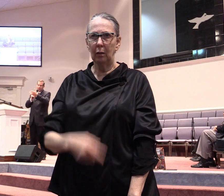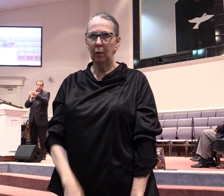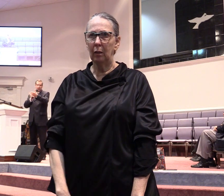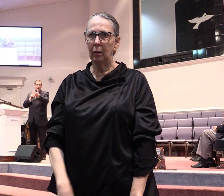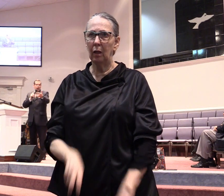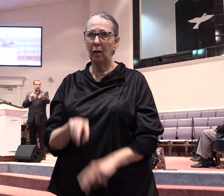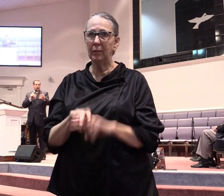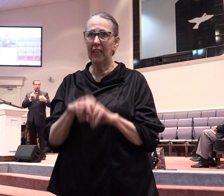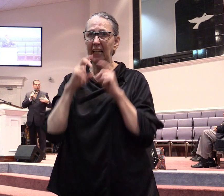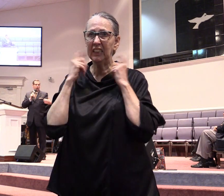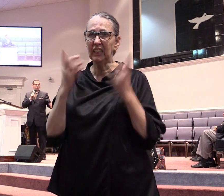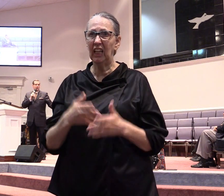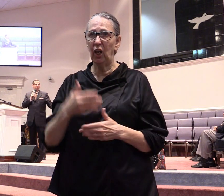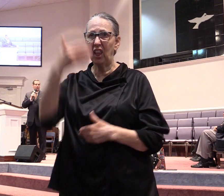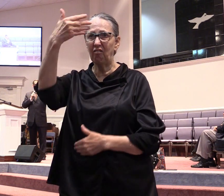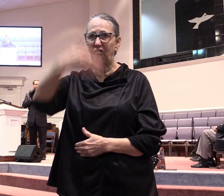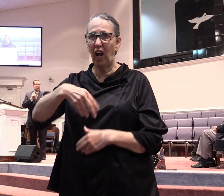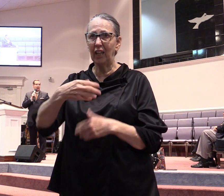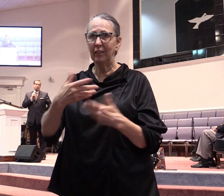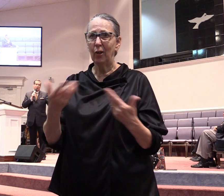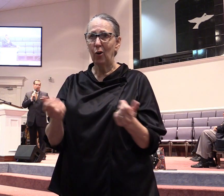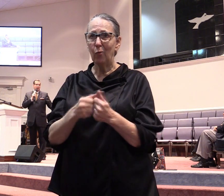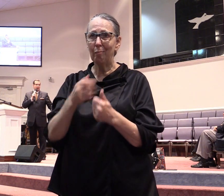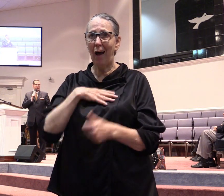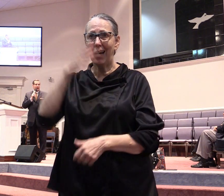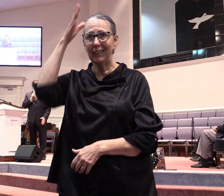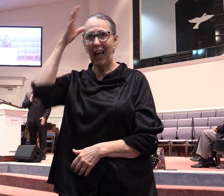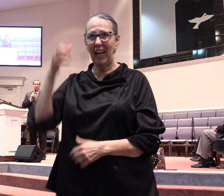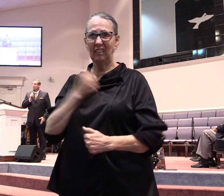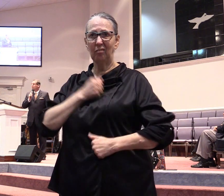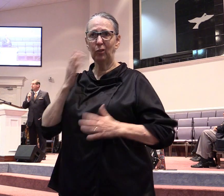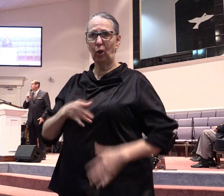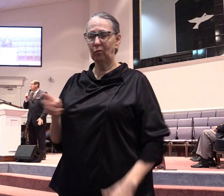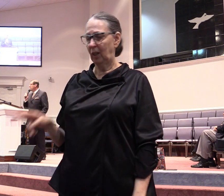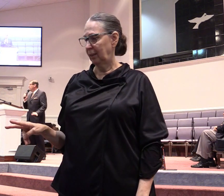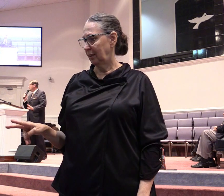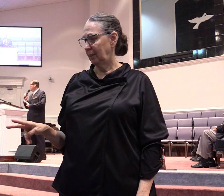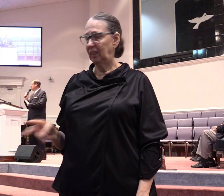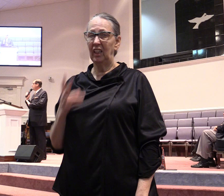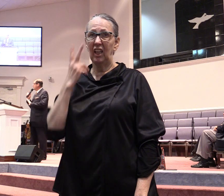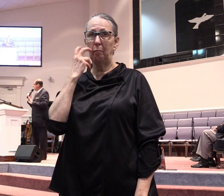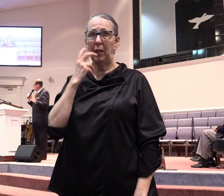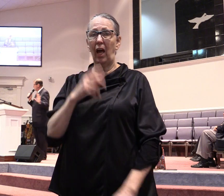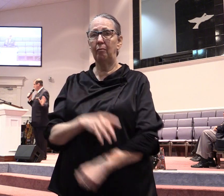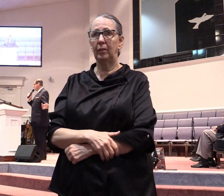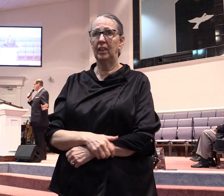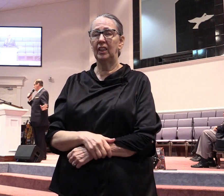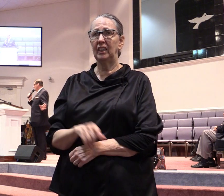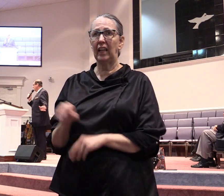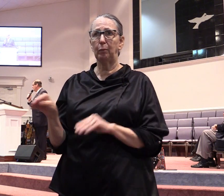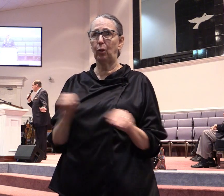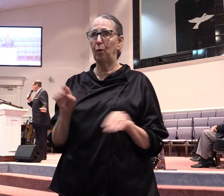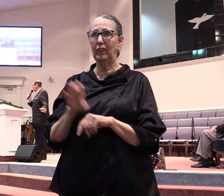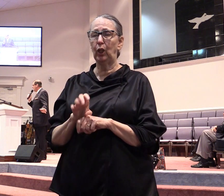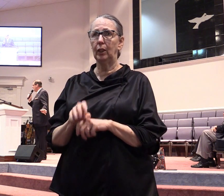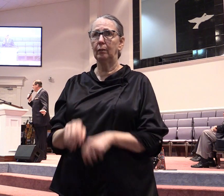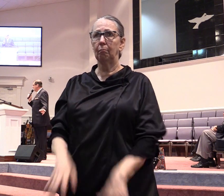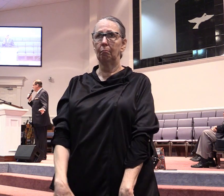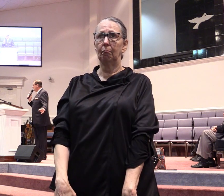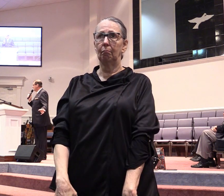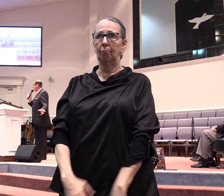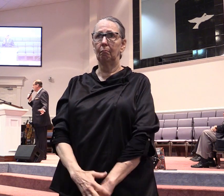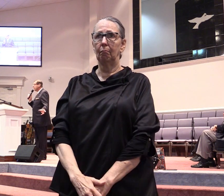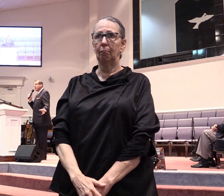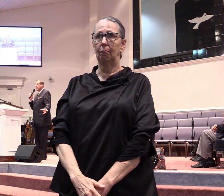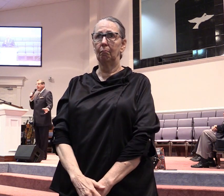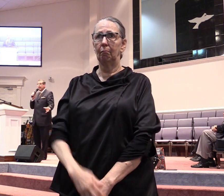center section of the front row beside my dad, who was a military guy who didn't believe he was even supposed to move in church unless you was under the influence